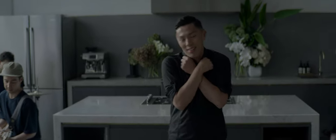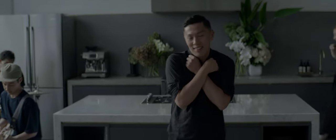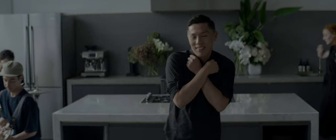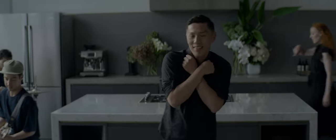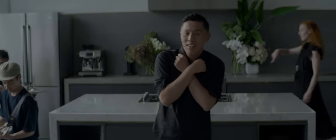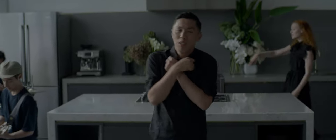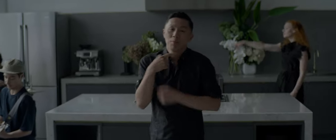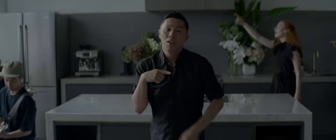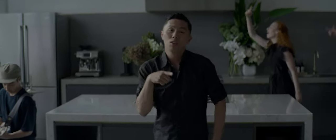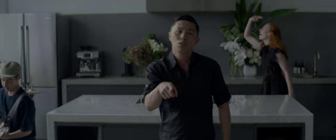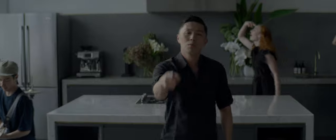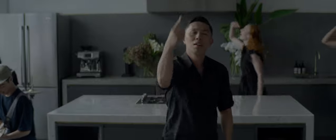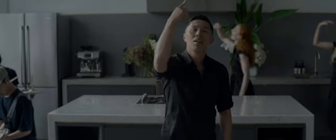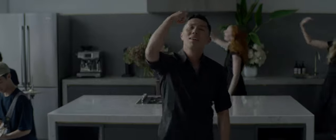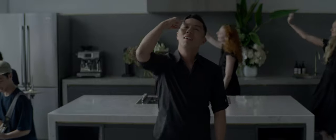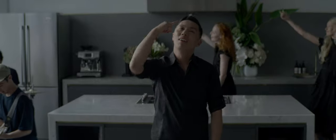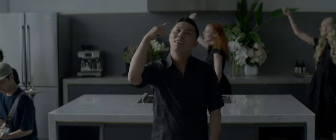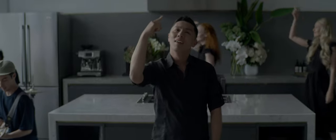'Cause you're on my mind,